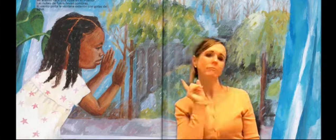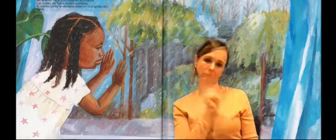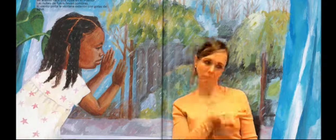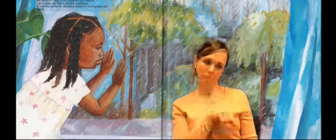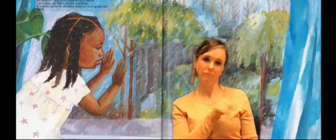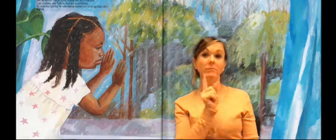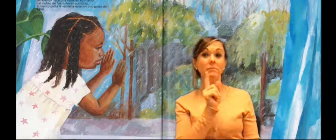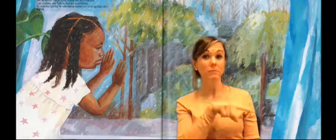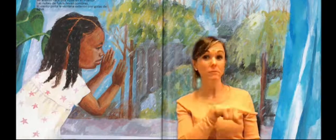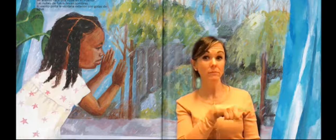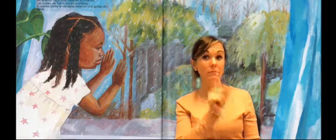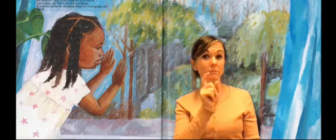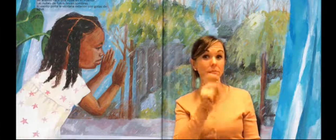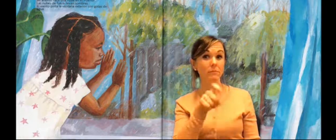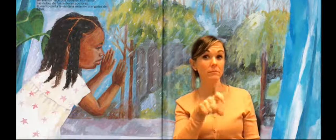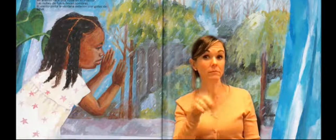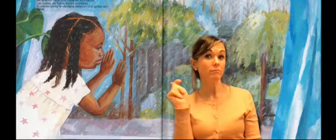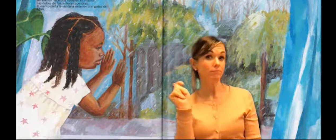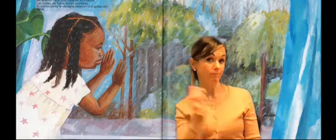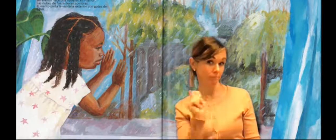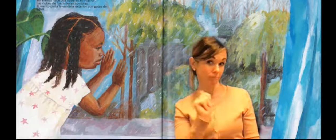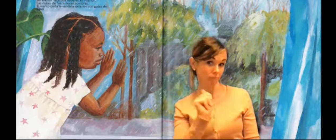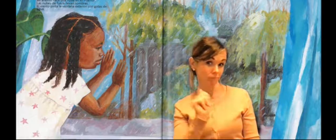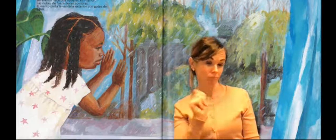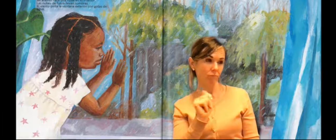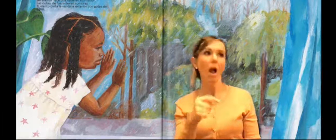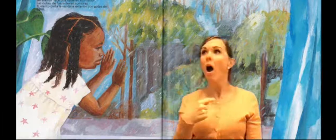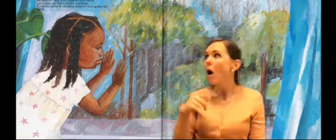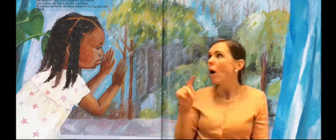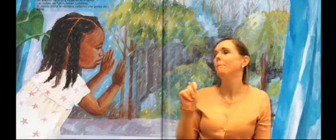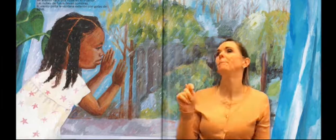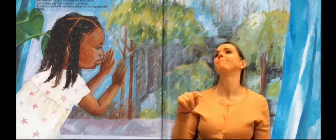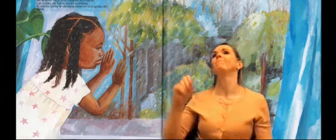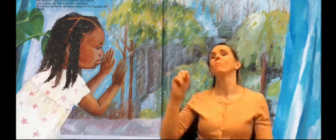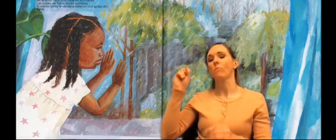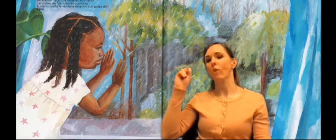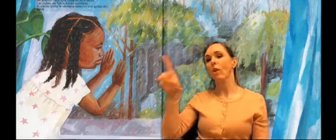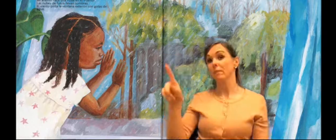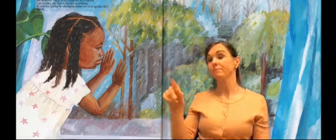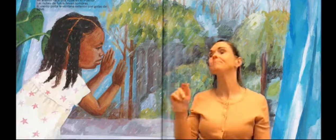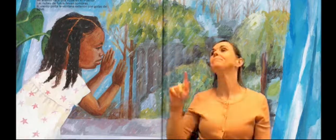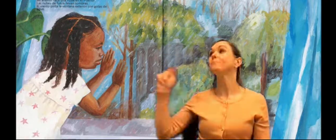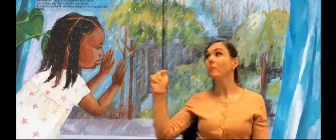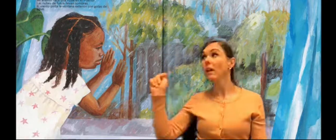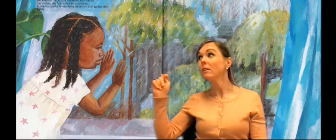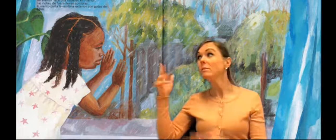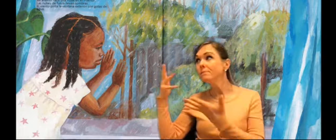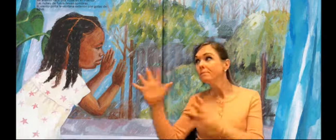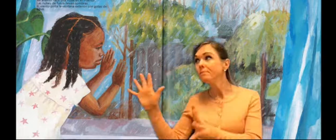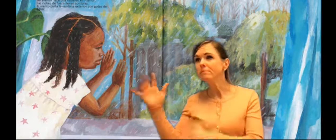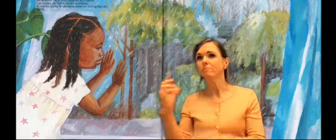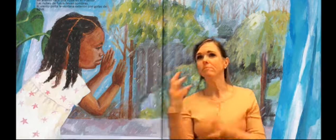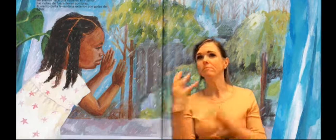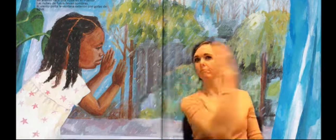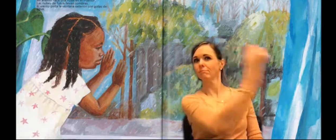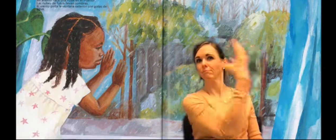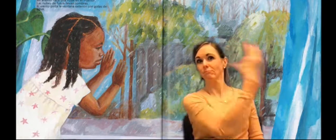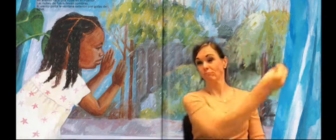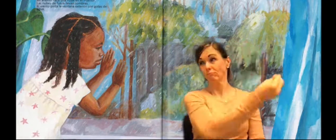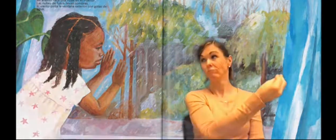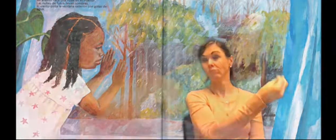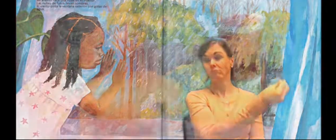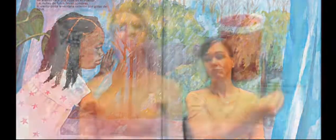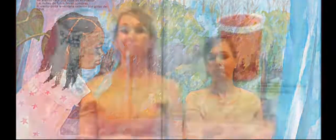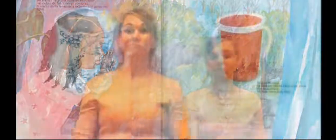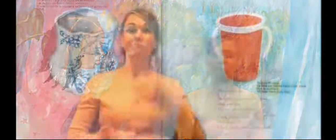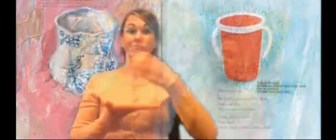Mama says, no, you have to go to the bathroom. Oh, bathroom, okay. But when we're done